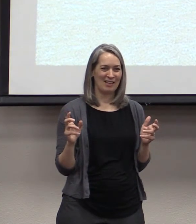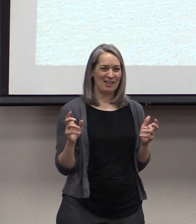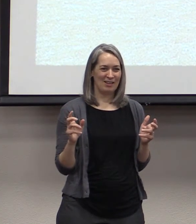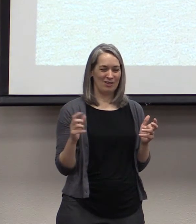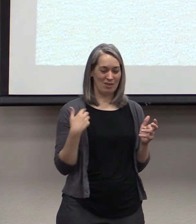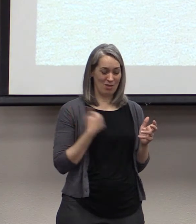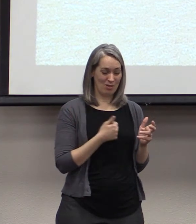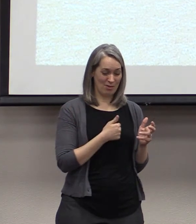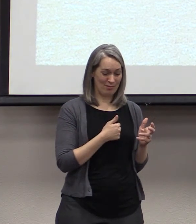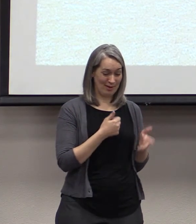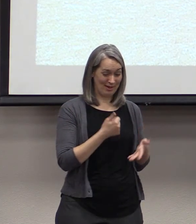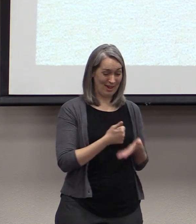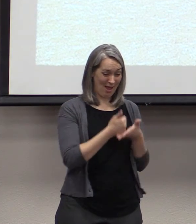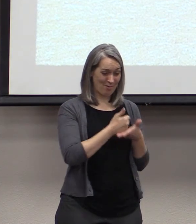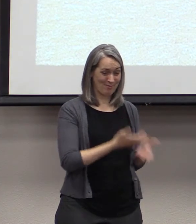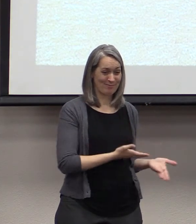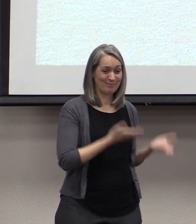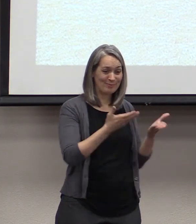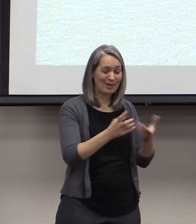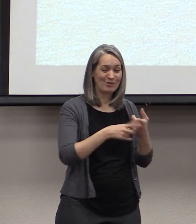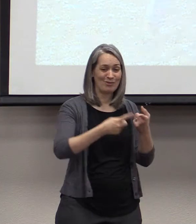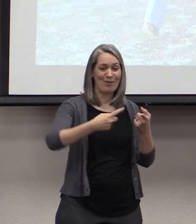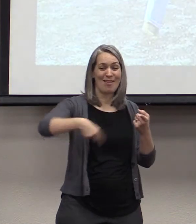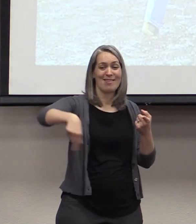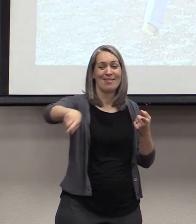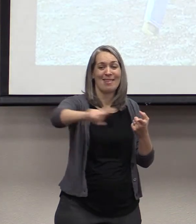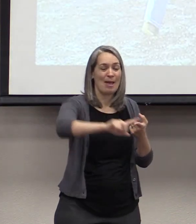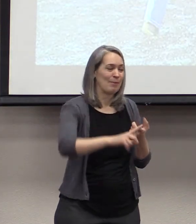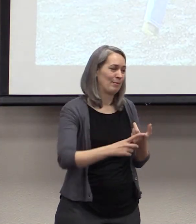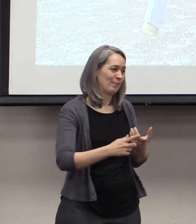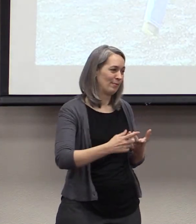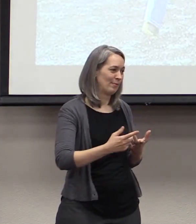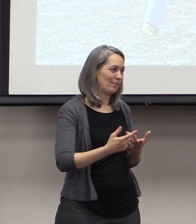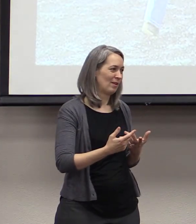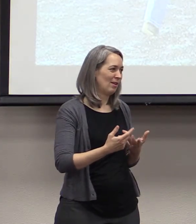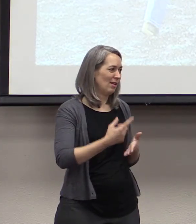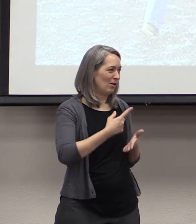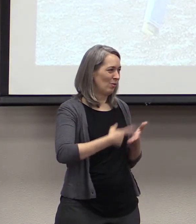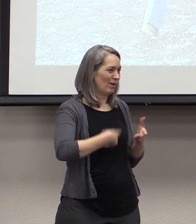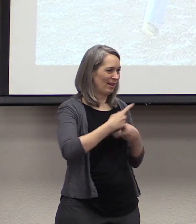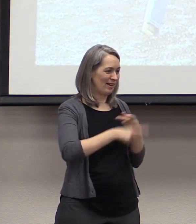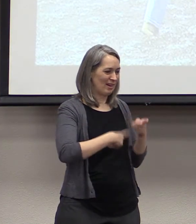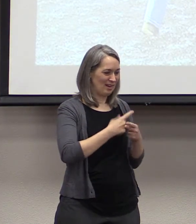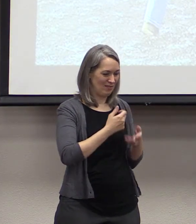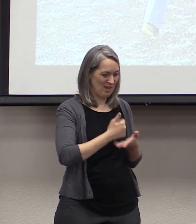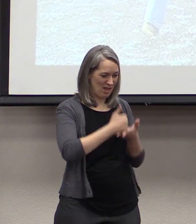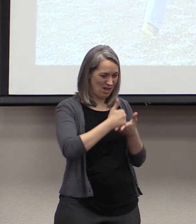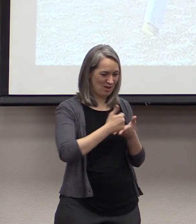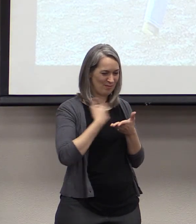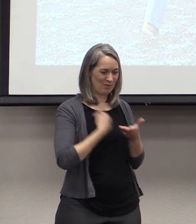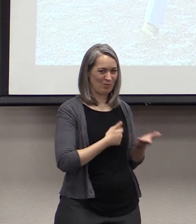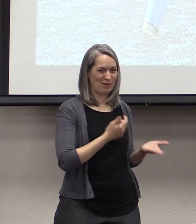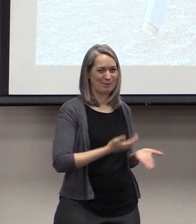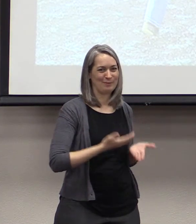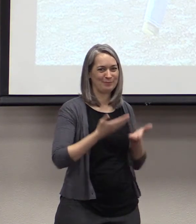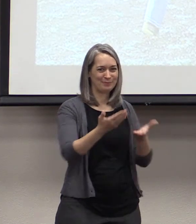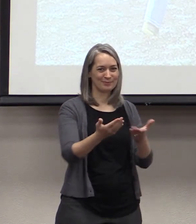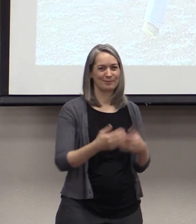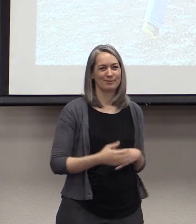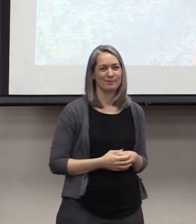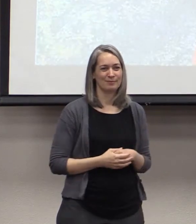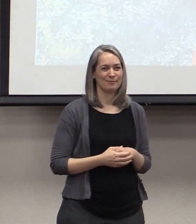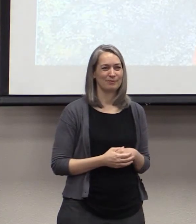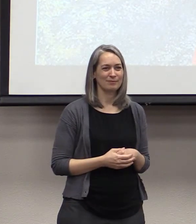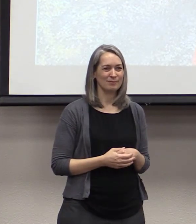help to someone. And what kind of help did we take? Well, there is a